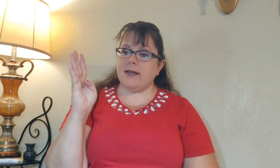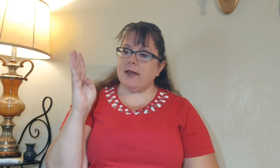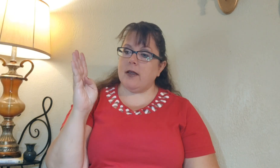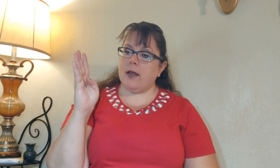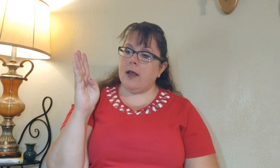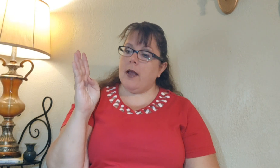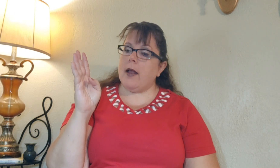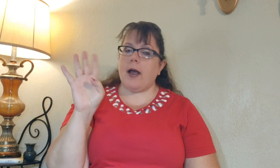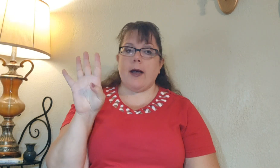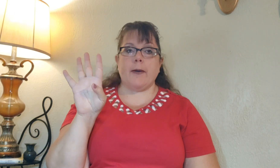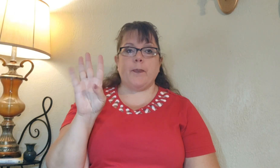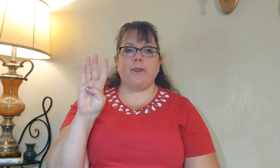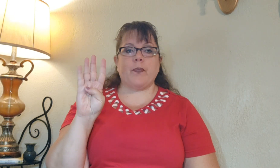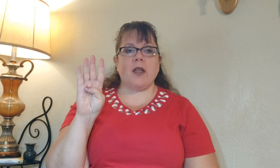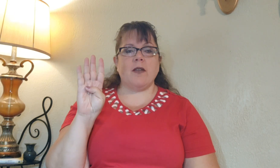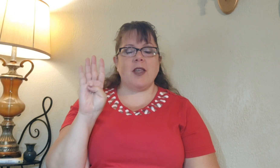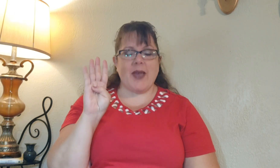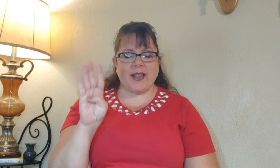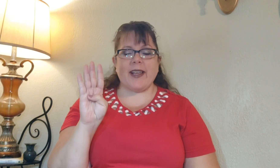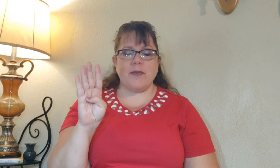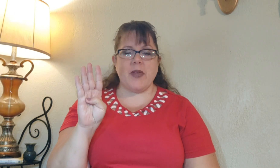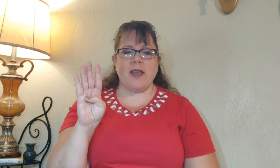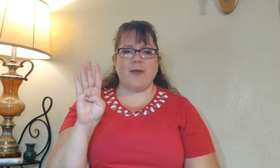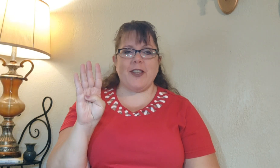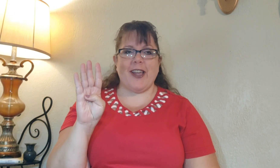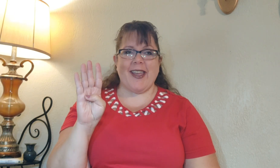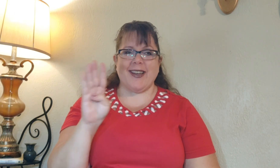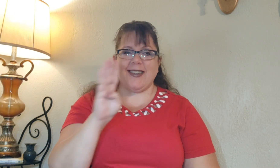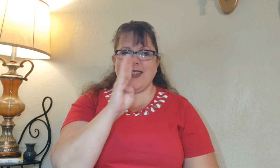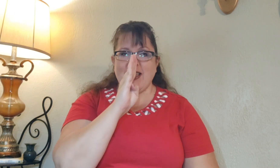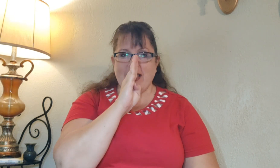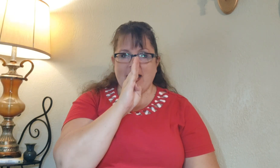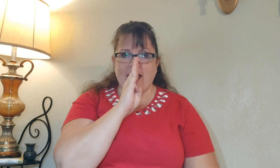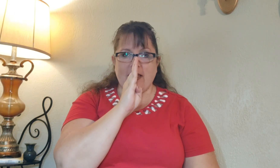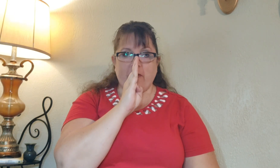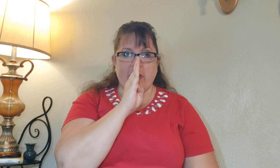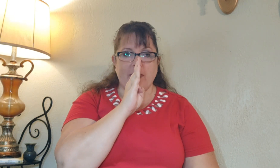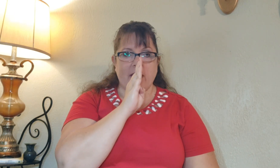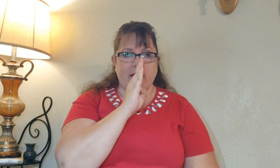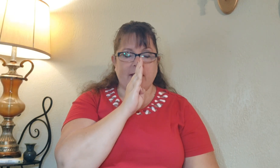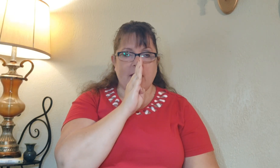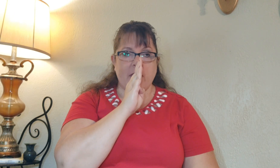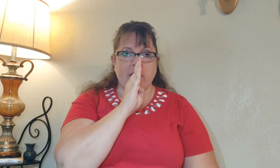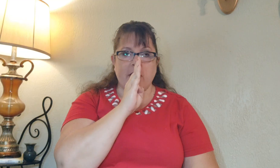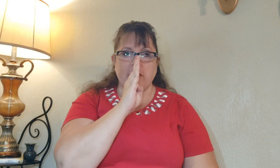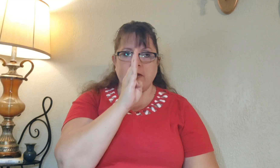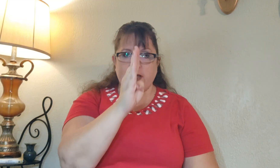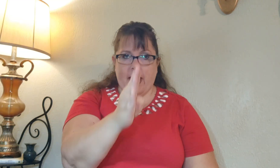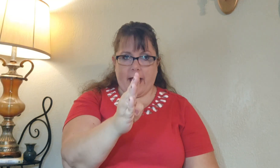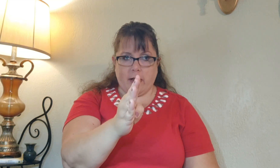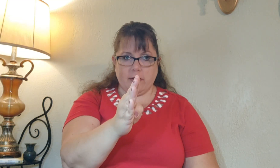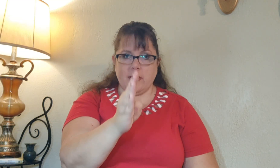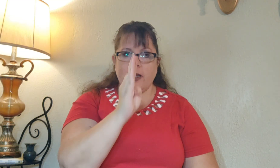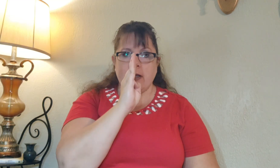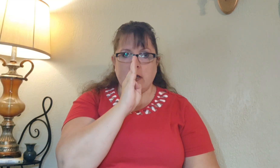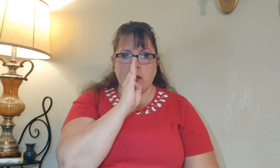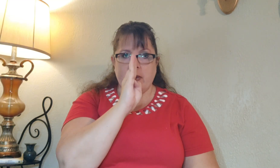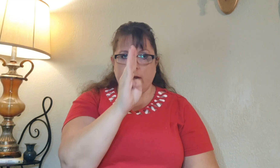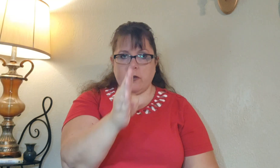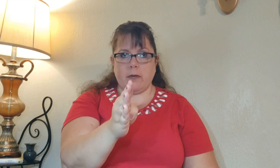It's, you make like a B with your hand, and then from the tip of your nose out, you're being